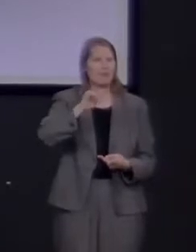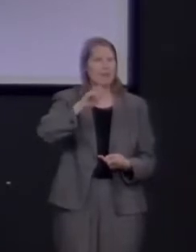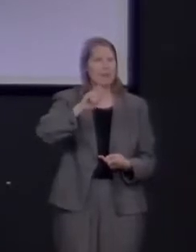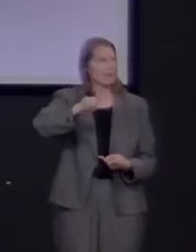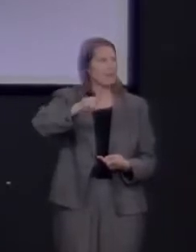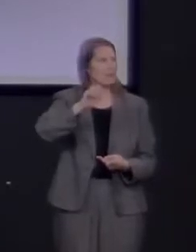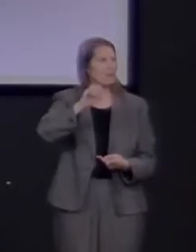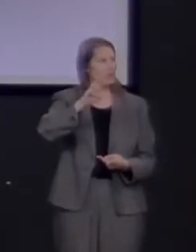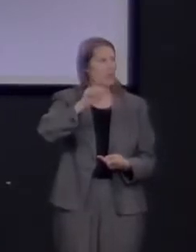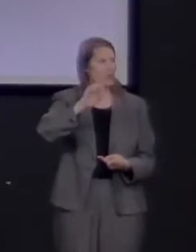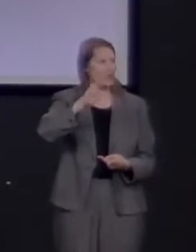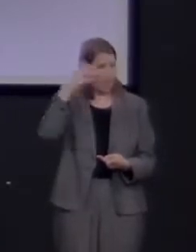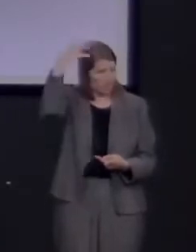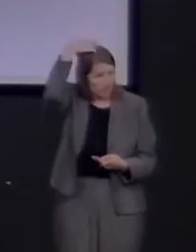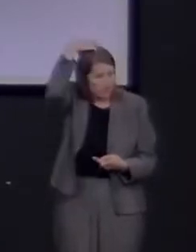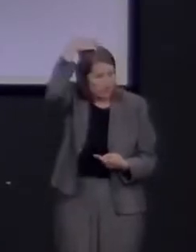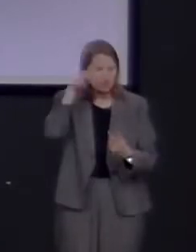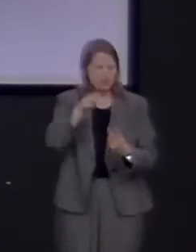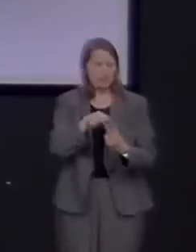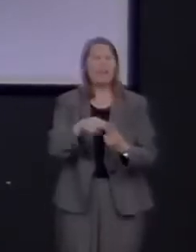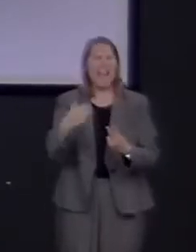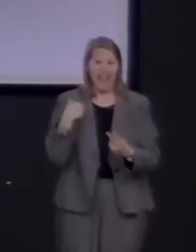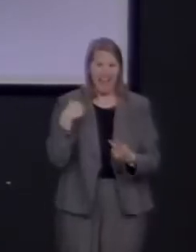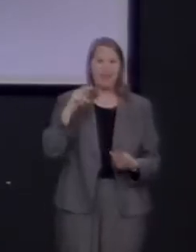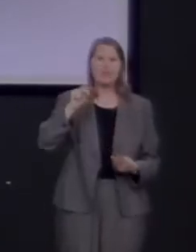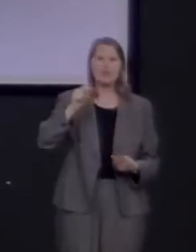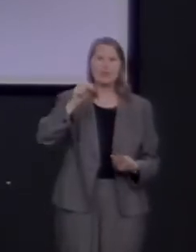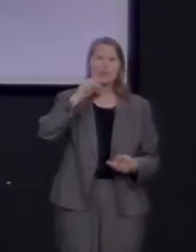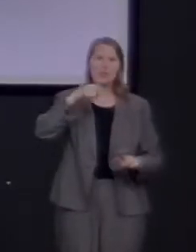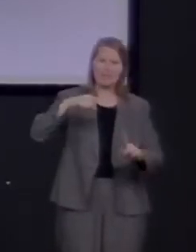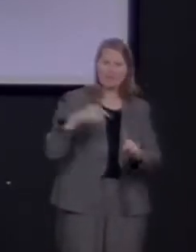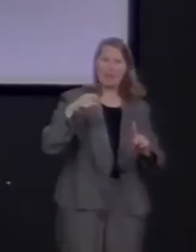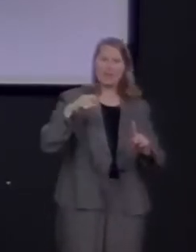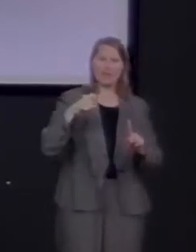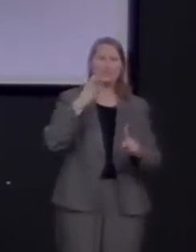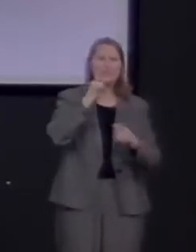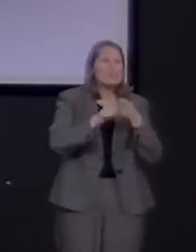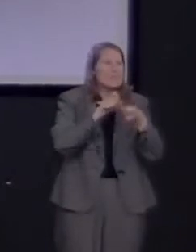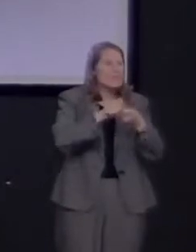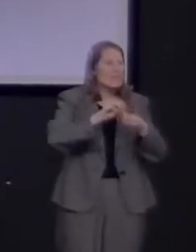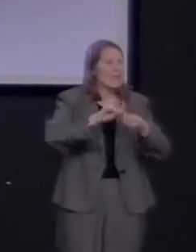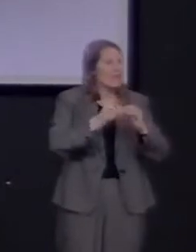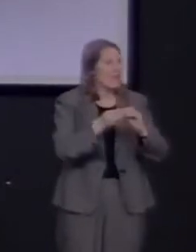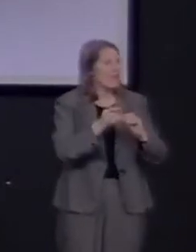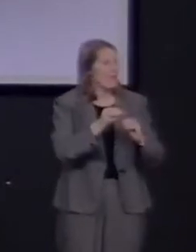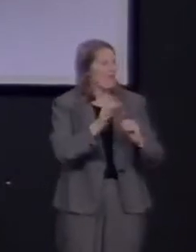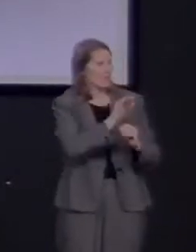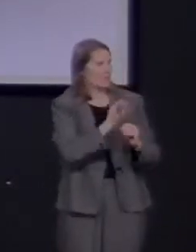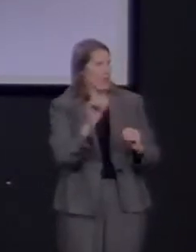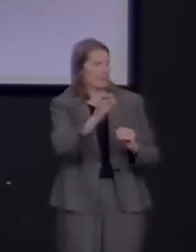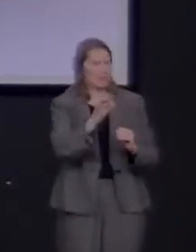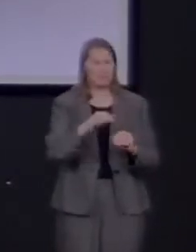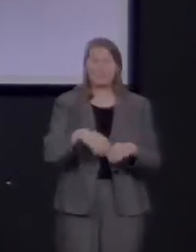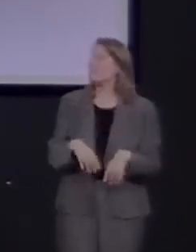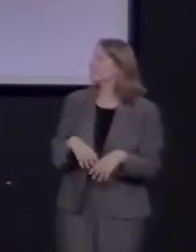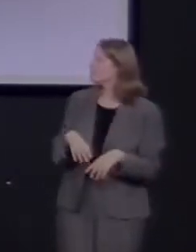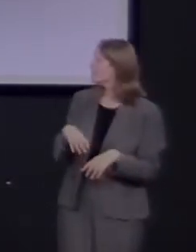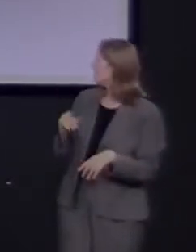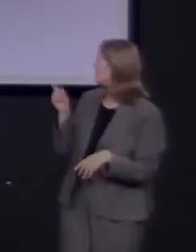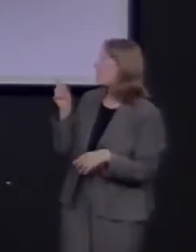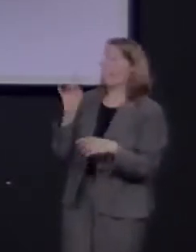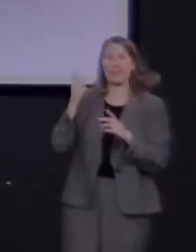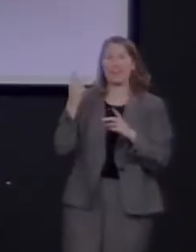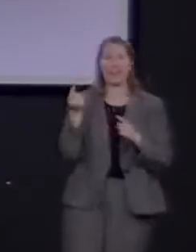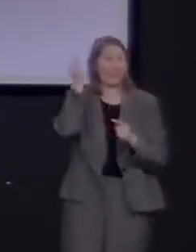that fire most vigorously for a particular number of dots. So this neuron here is a number 4